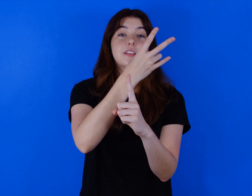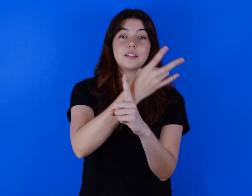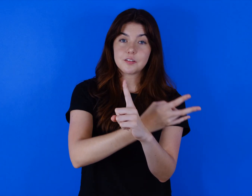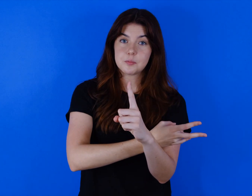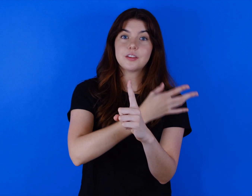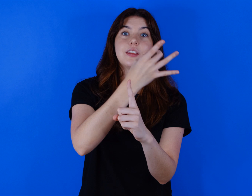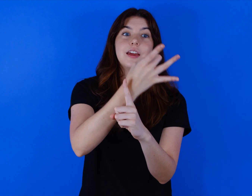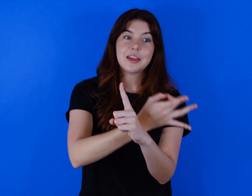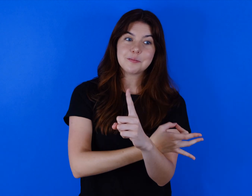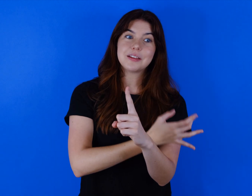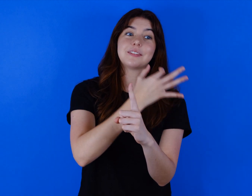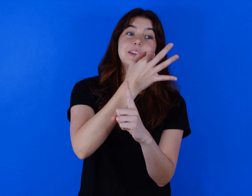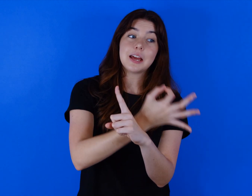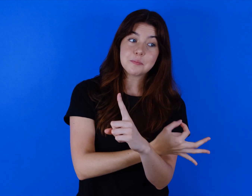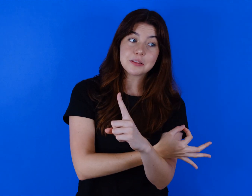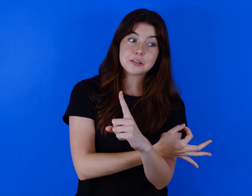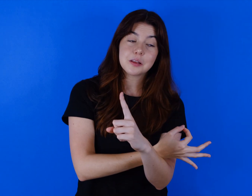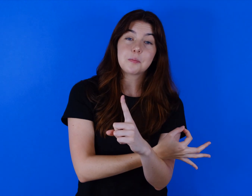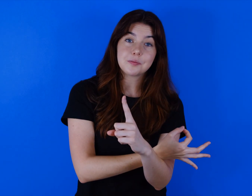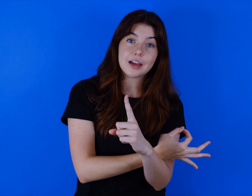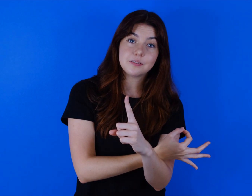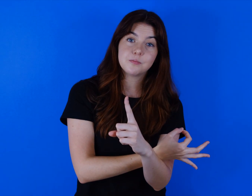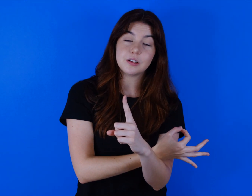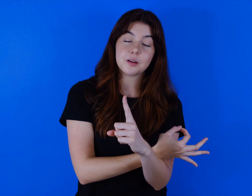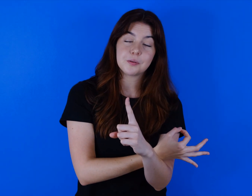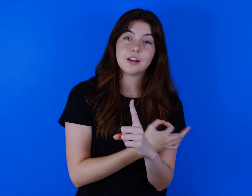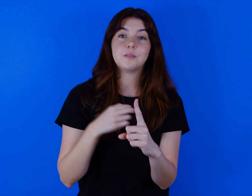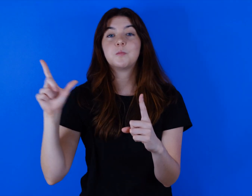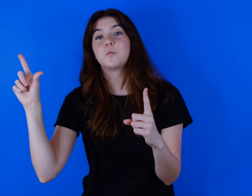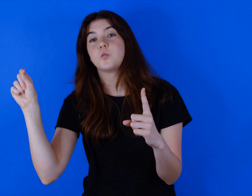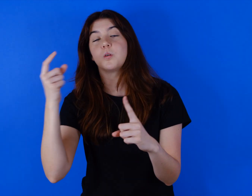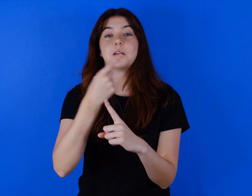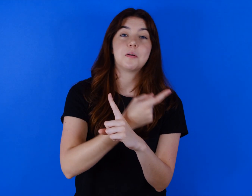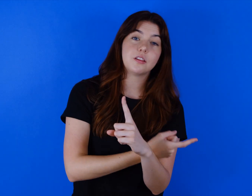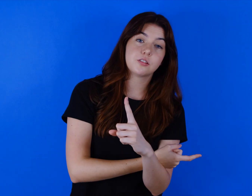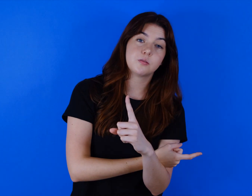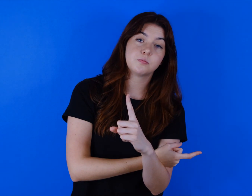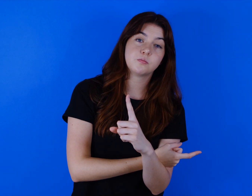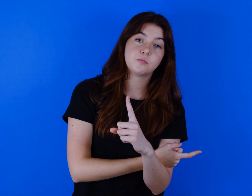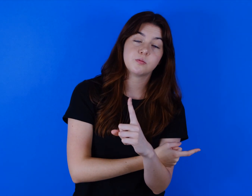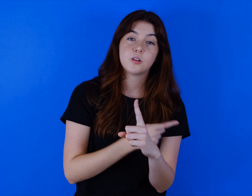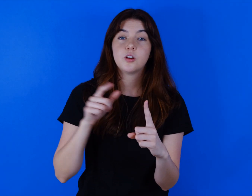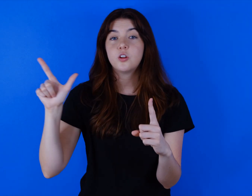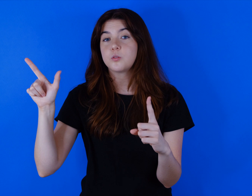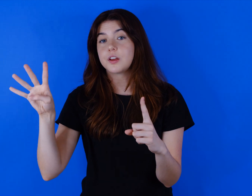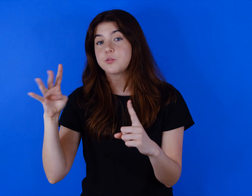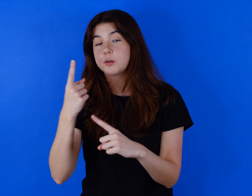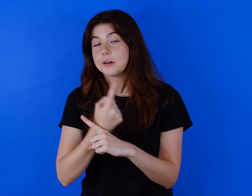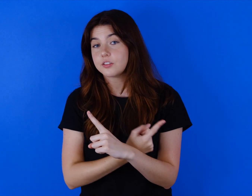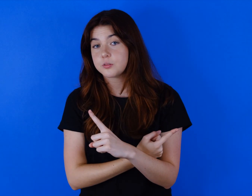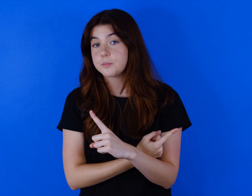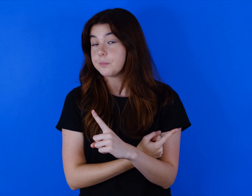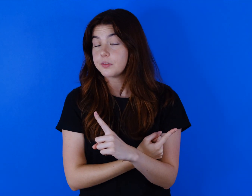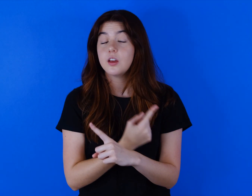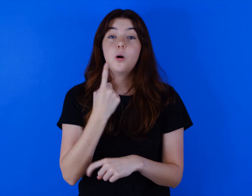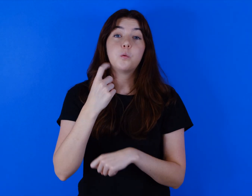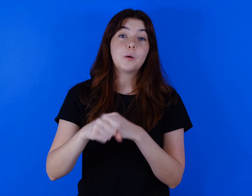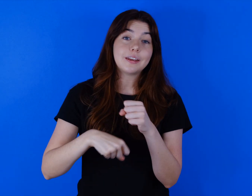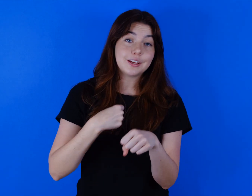7 months, 8 months, 9 months. Above that, we separate it, 20 months, 24 months. 1